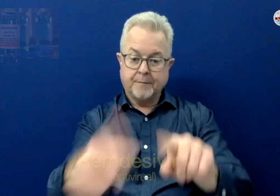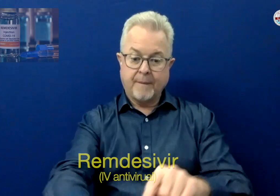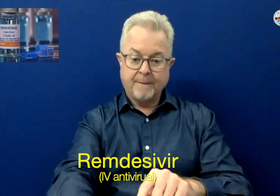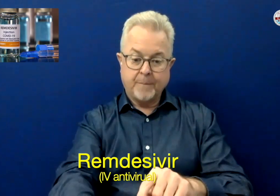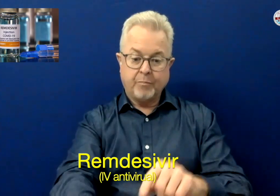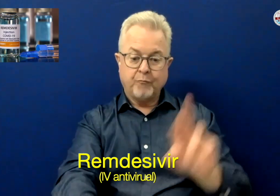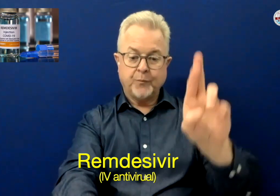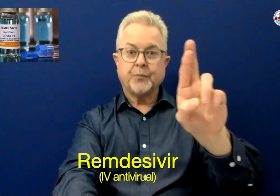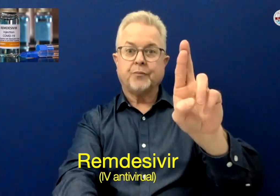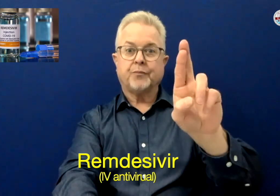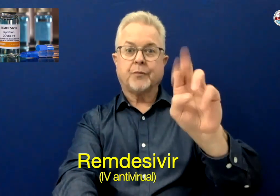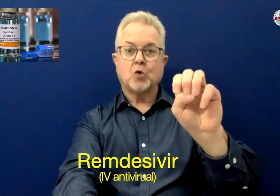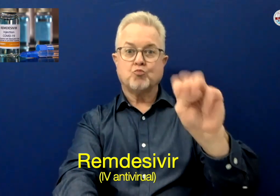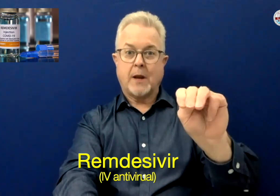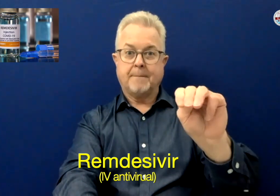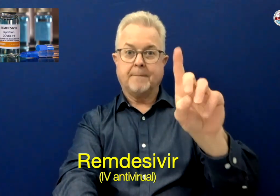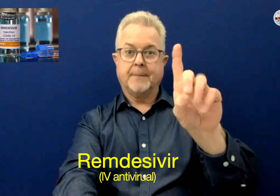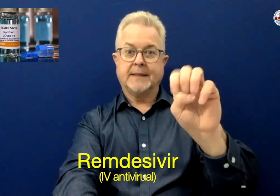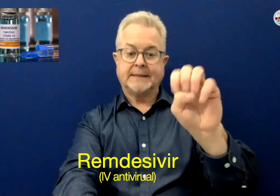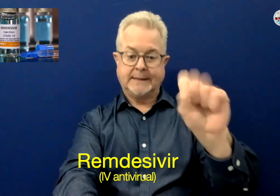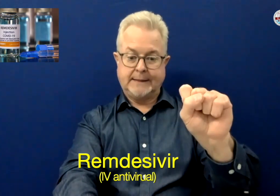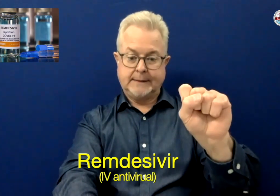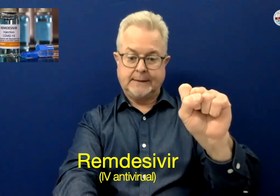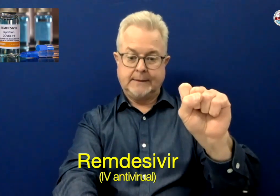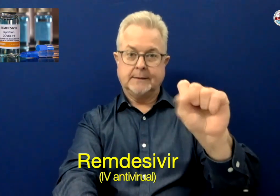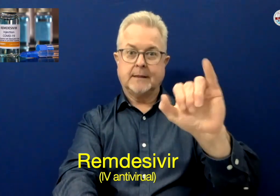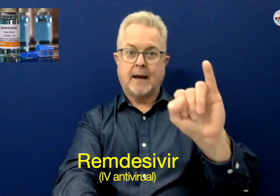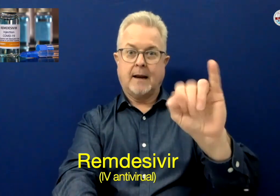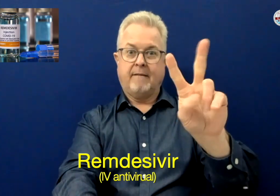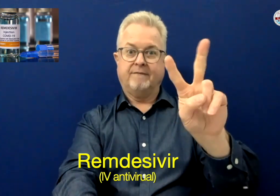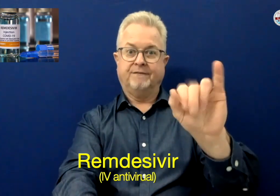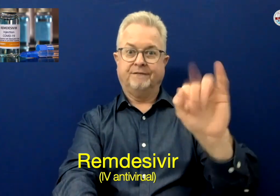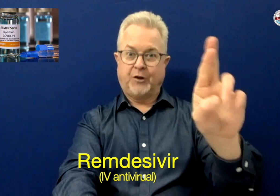The second medication that could be utilized is remdesivir.